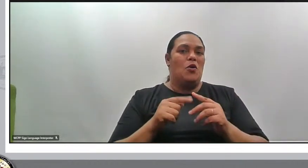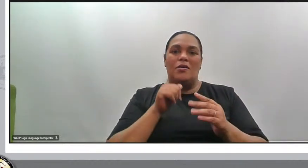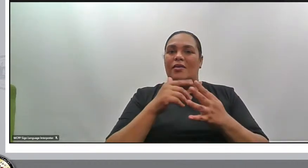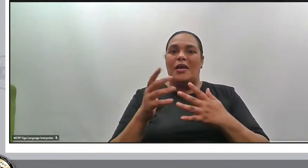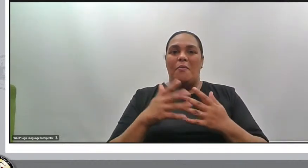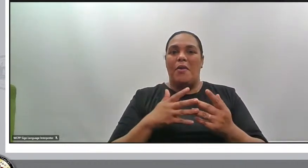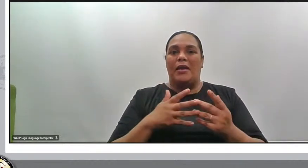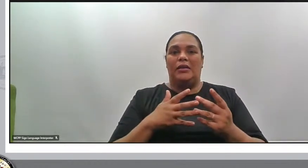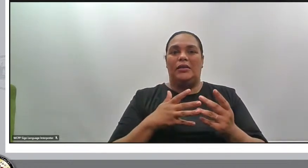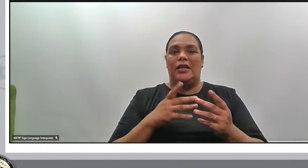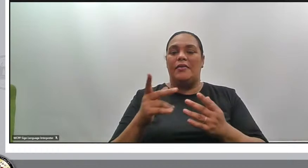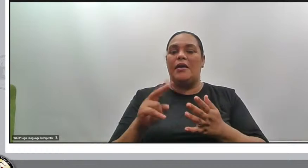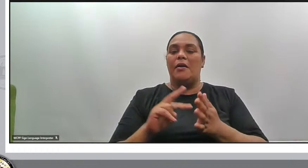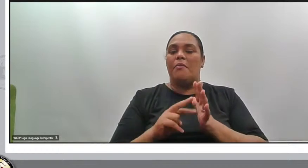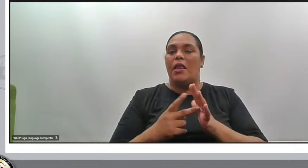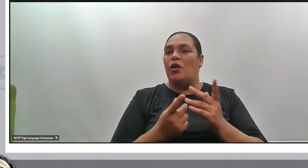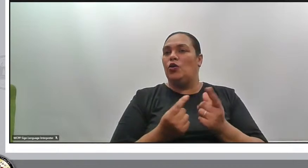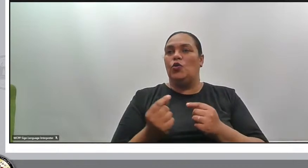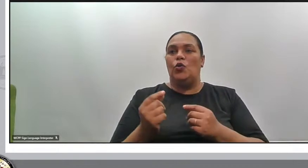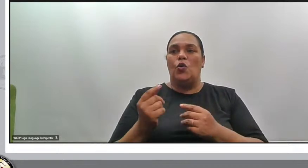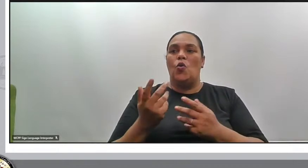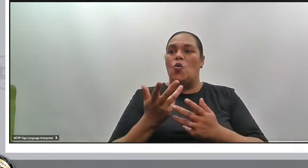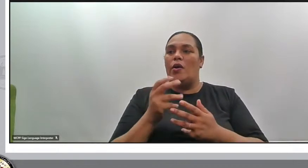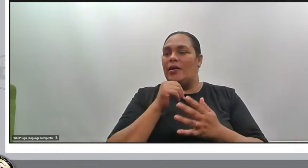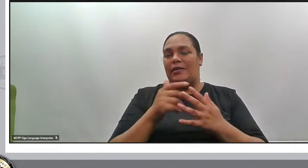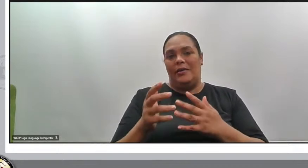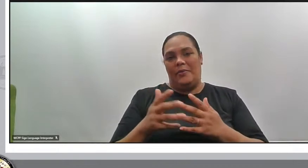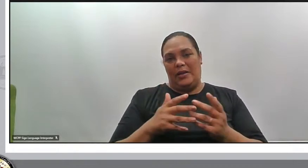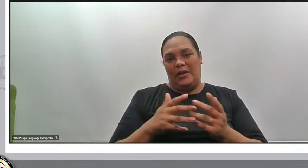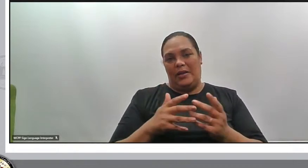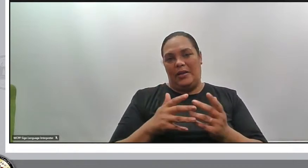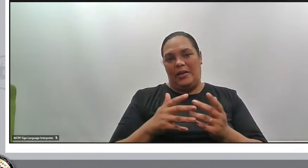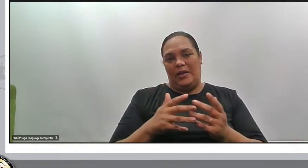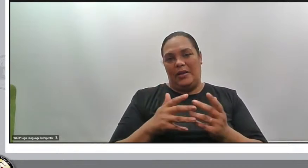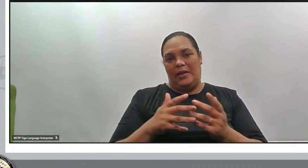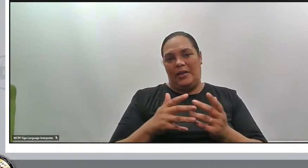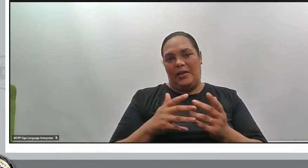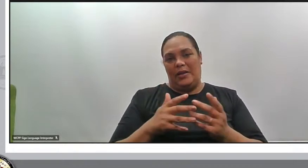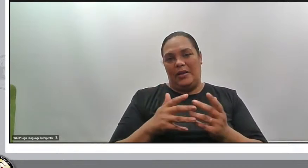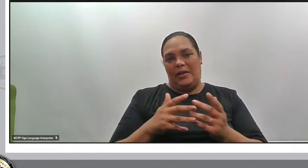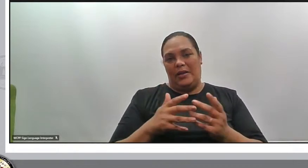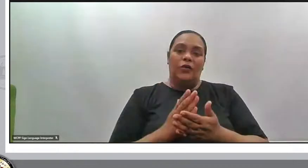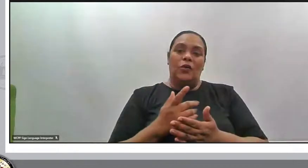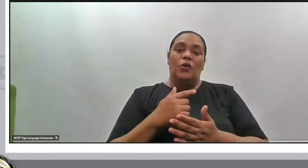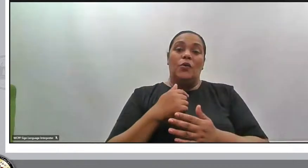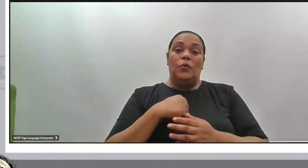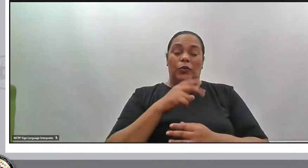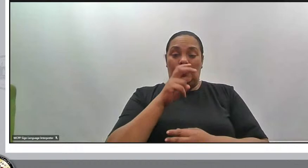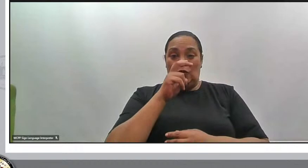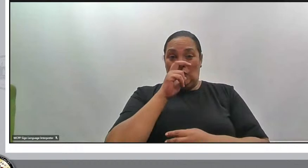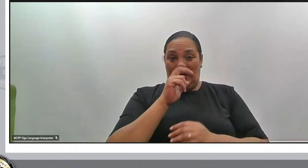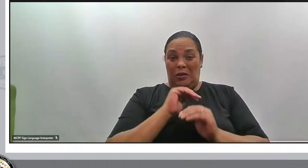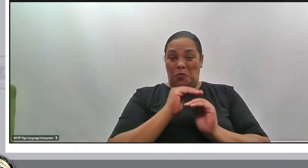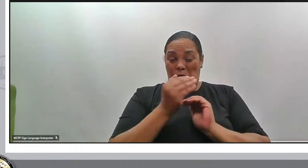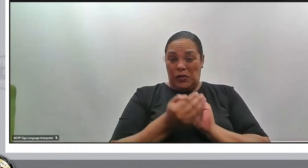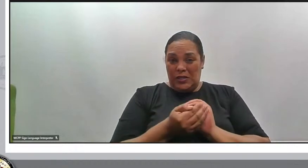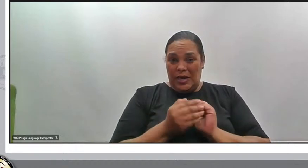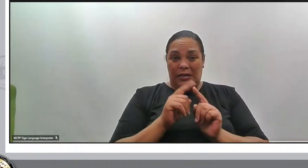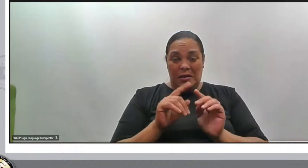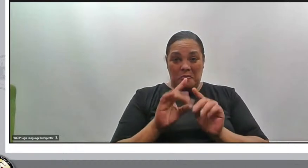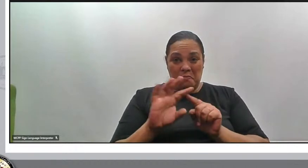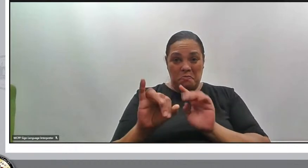on the planet that endpoint is, and to ensure that we restrict and protect and